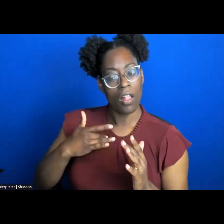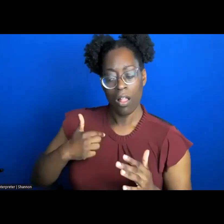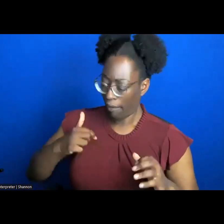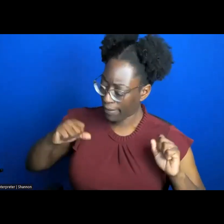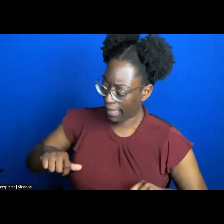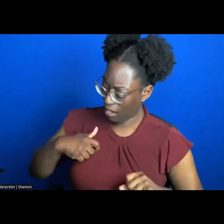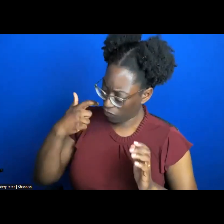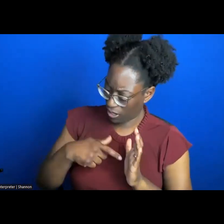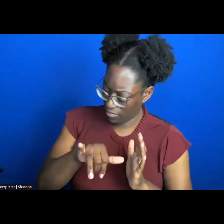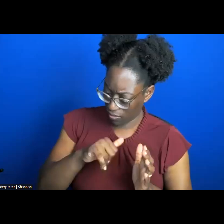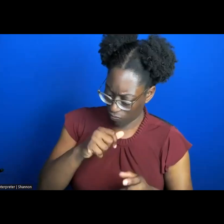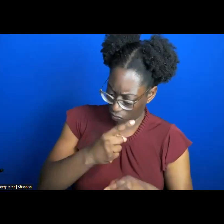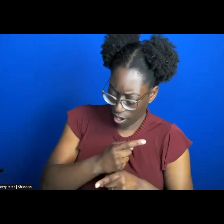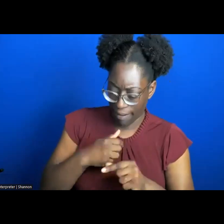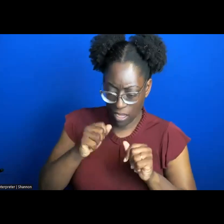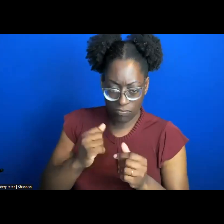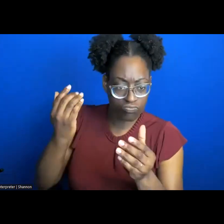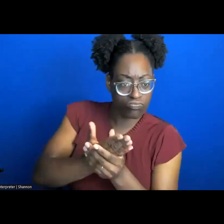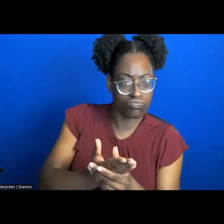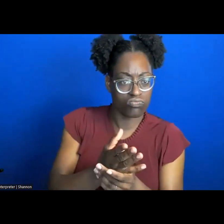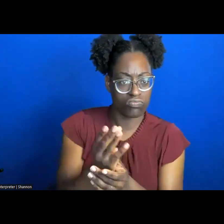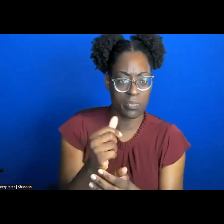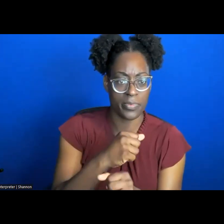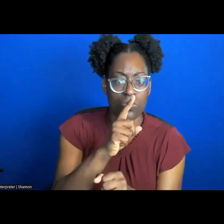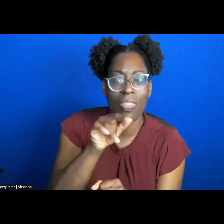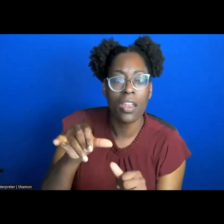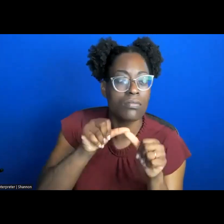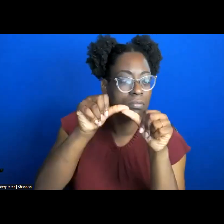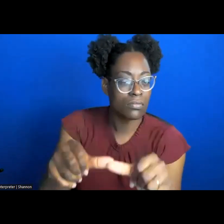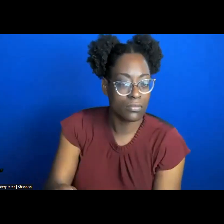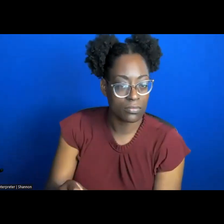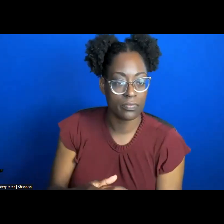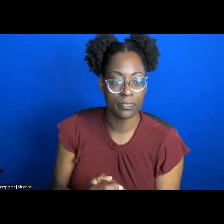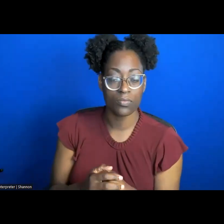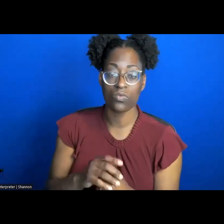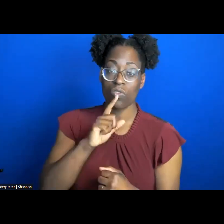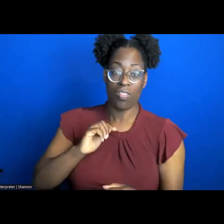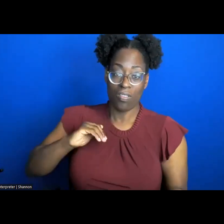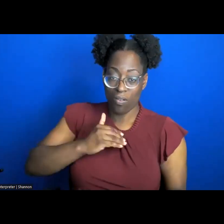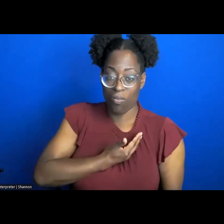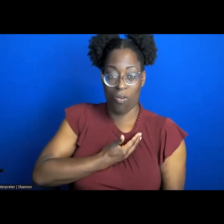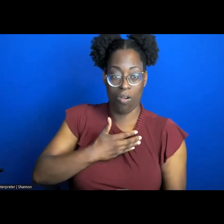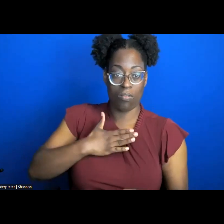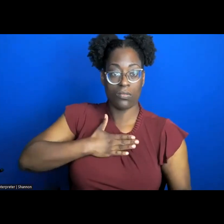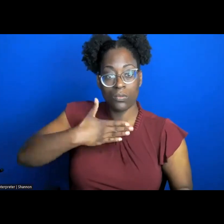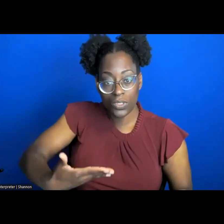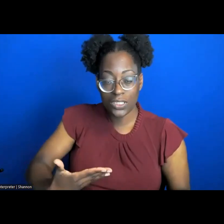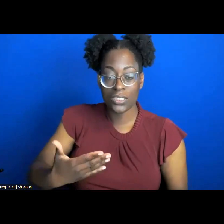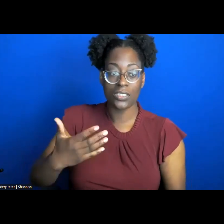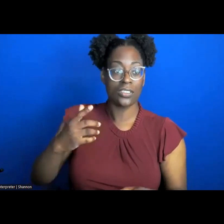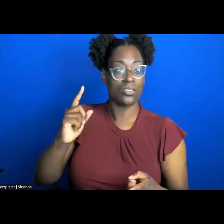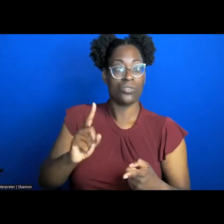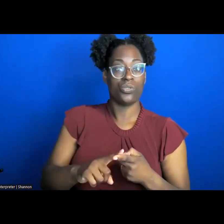interests ahead of our own personal discomfort in confronting bias and racism. And there needs to be